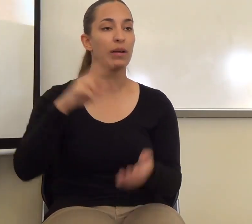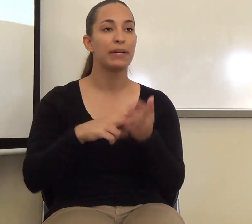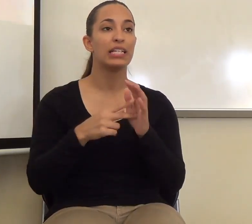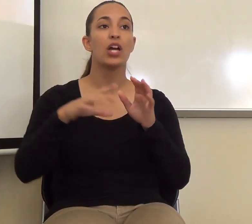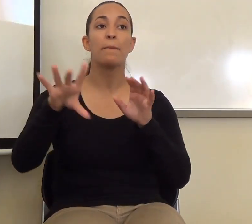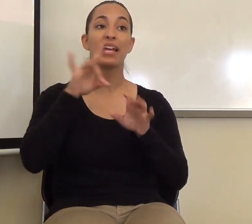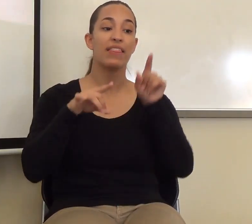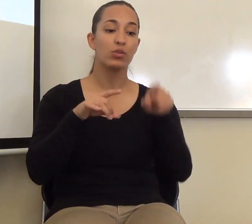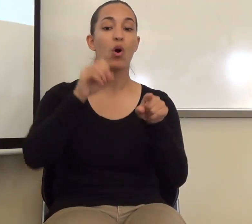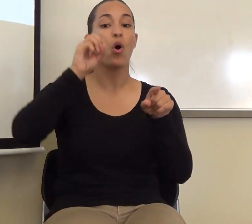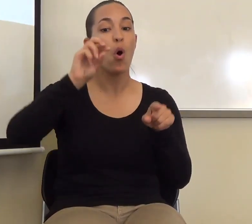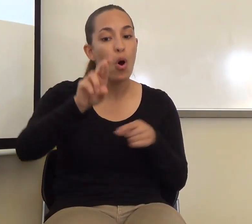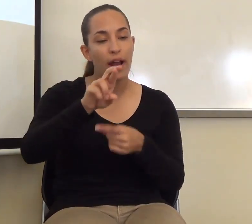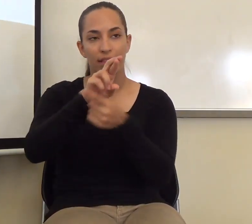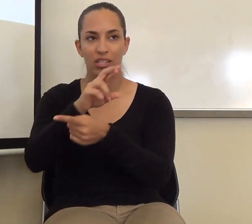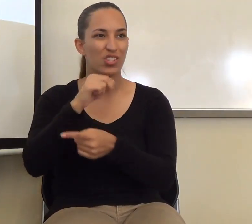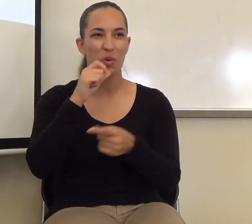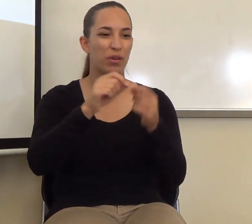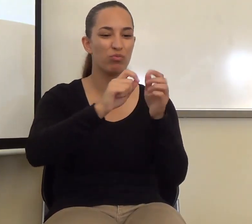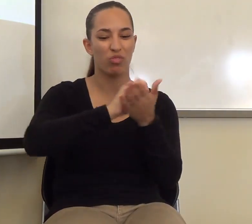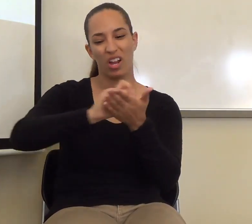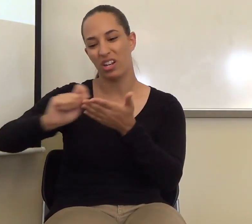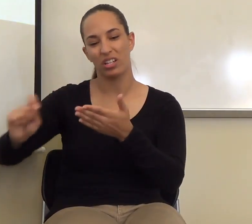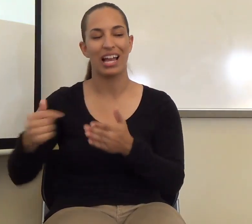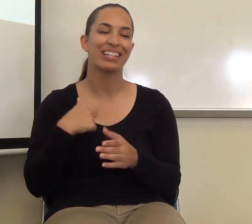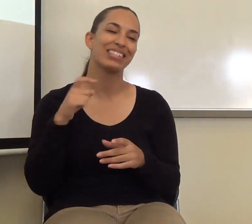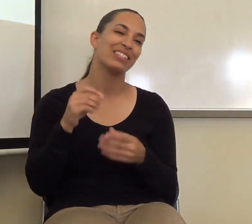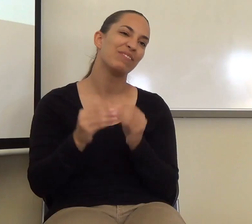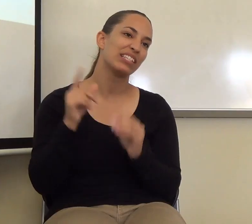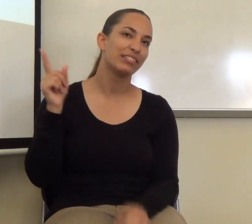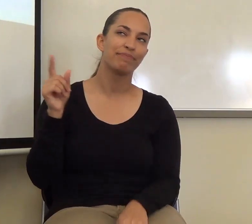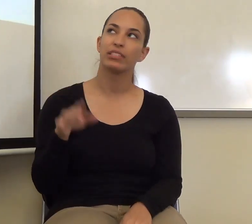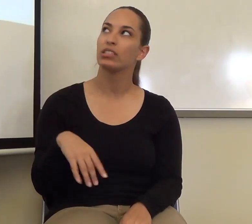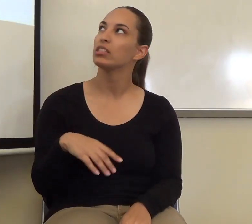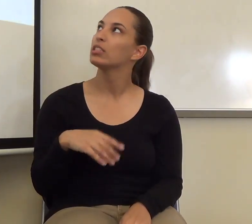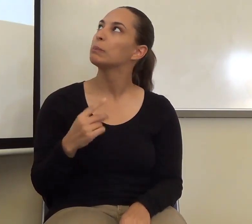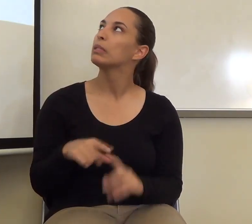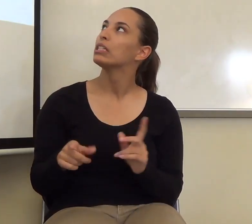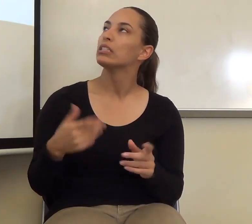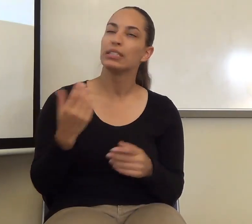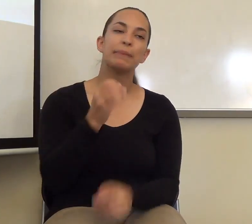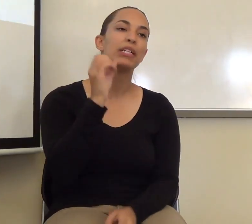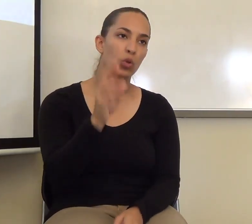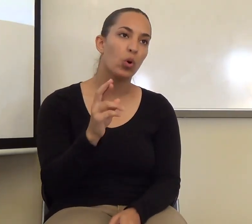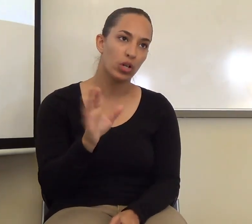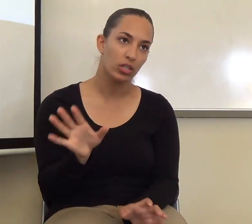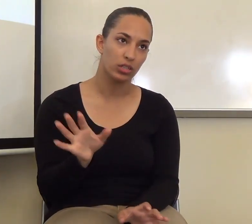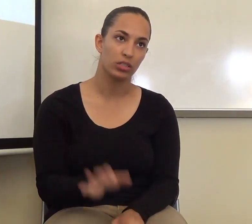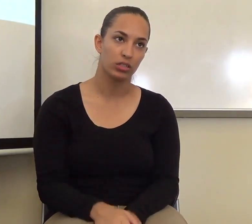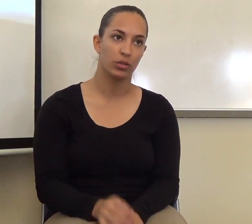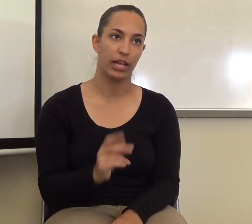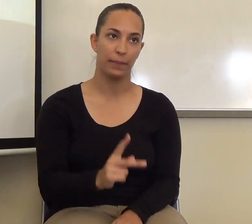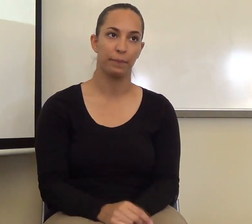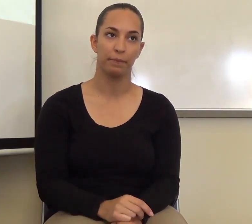Don't be writing a whole string of stuff. I need to fix that. I need to just wipe that out. I keep not doing it, okay?